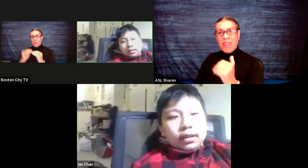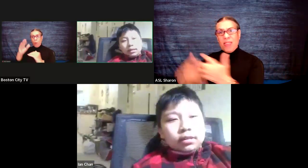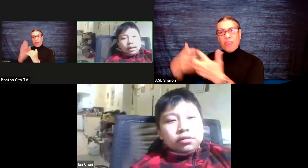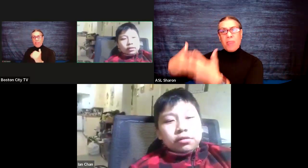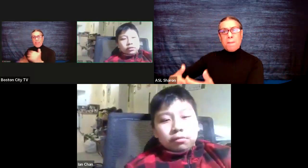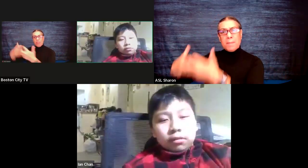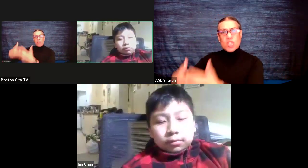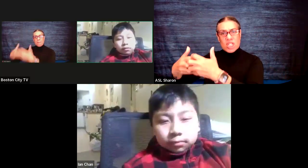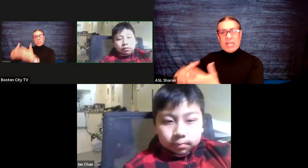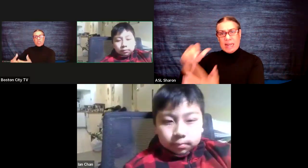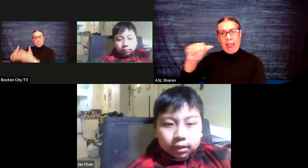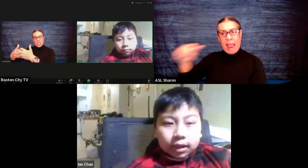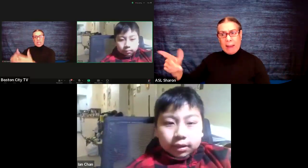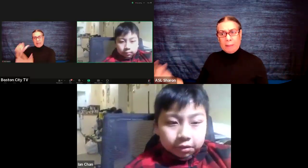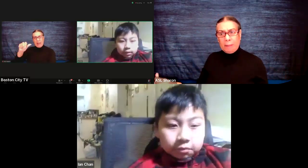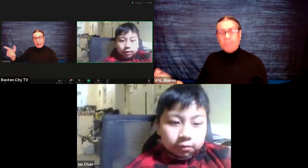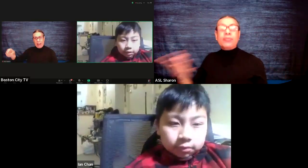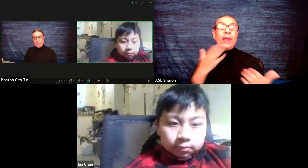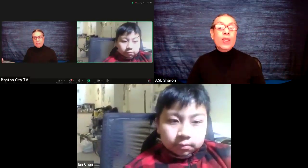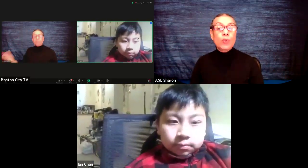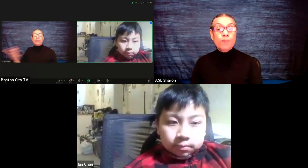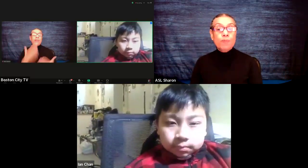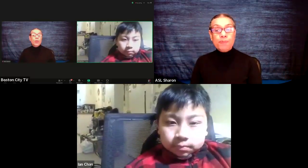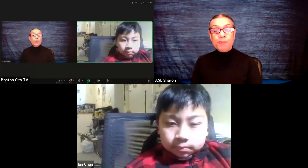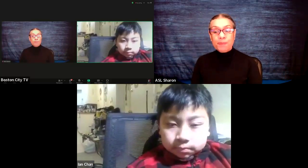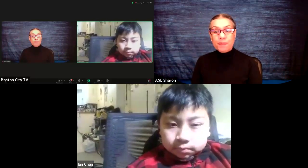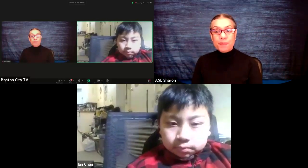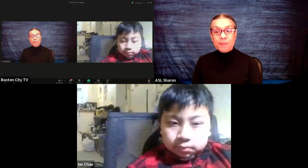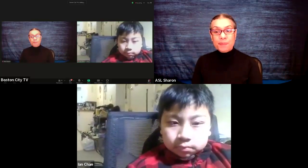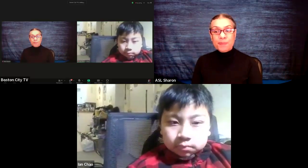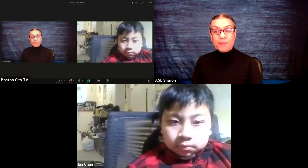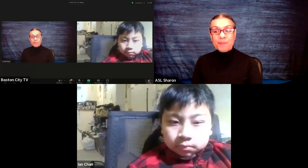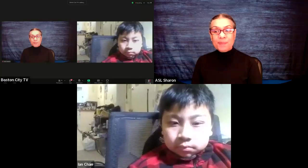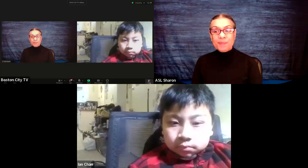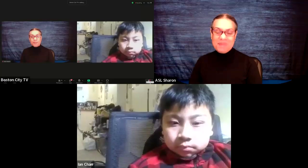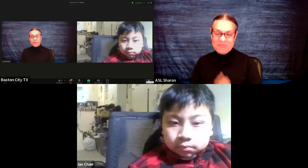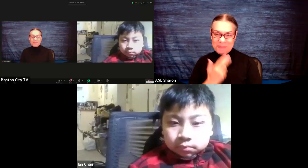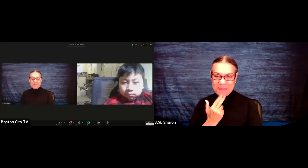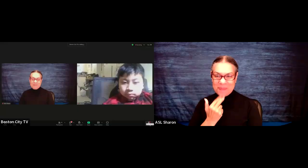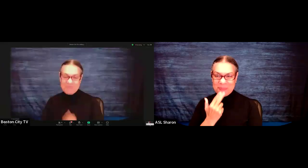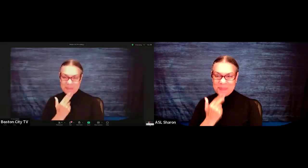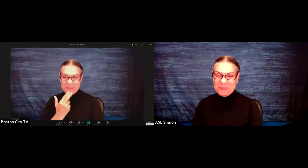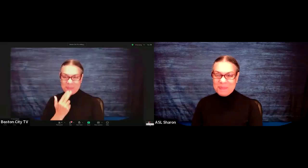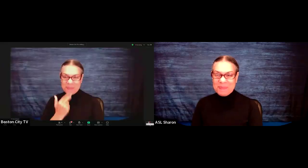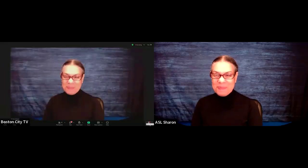machines can do. Thank you. Thank you very much.